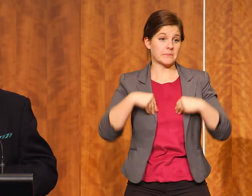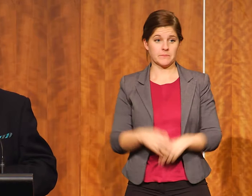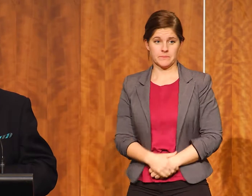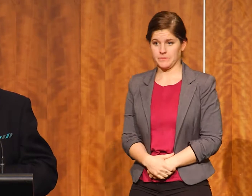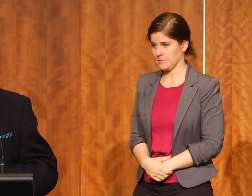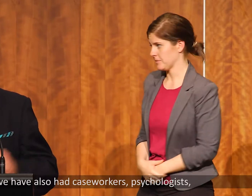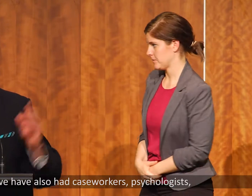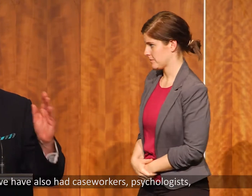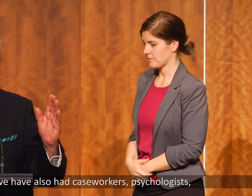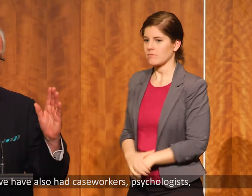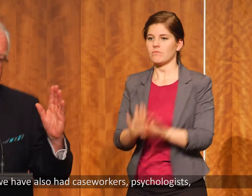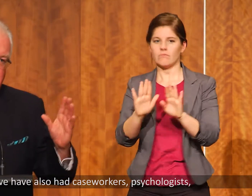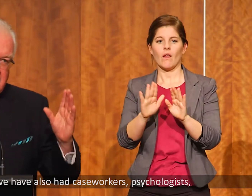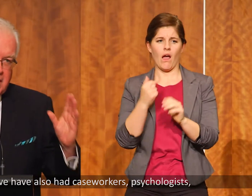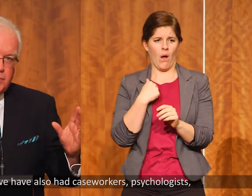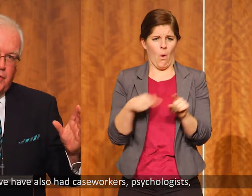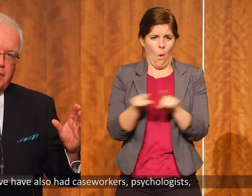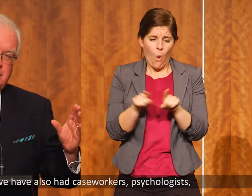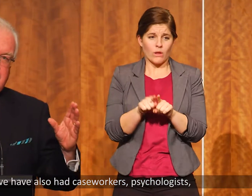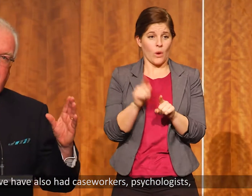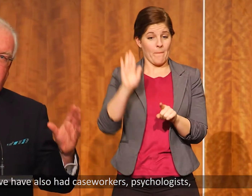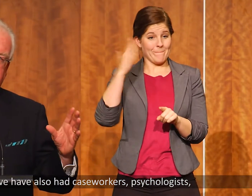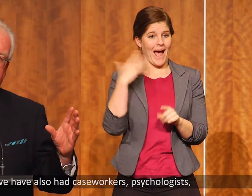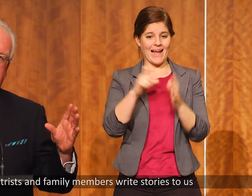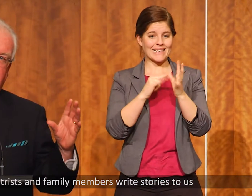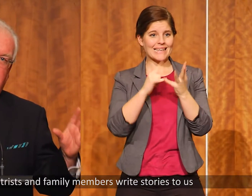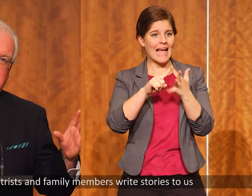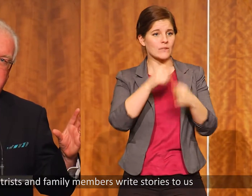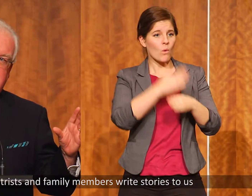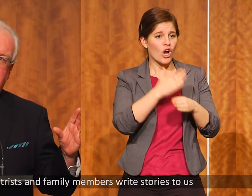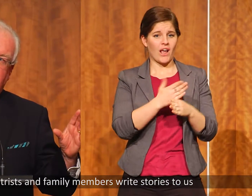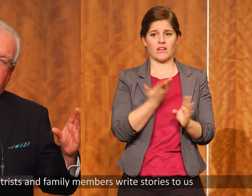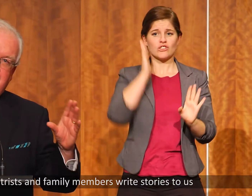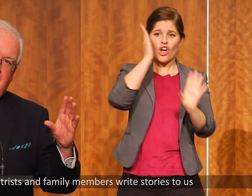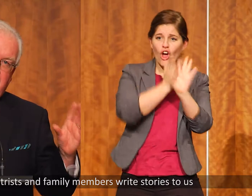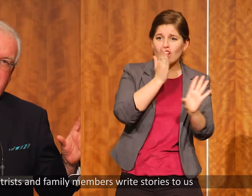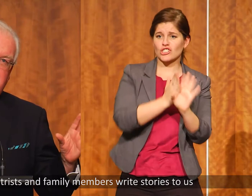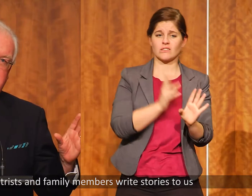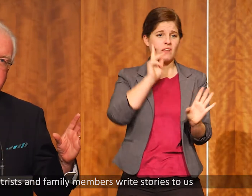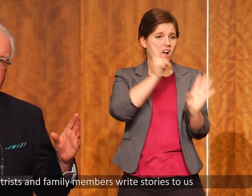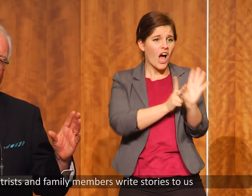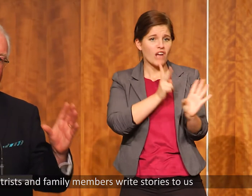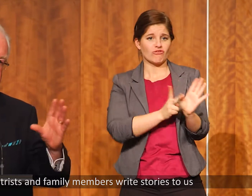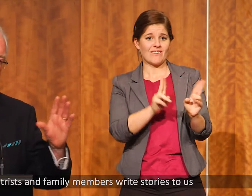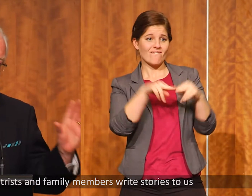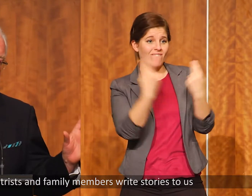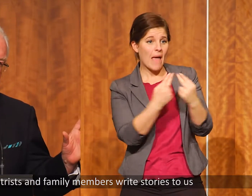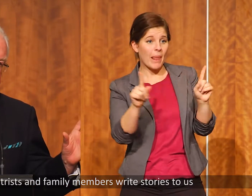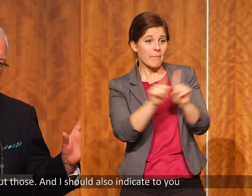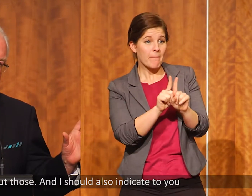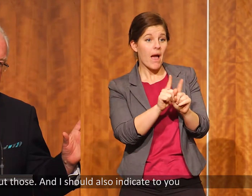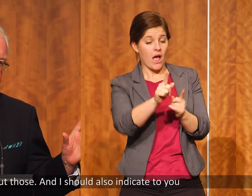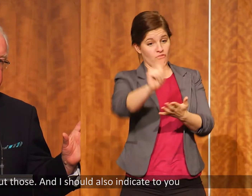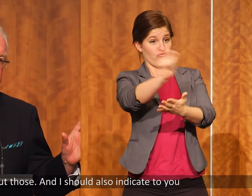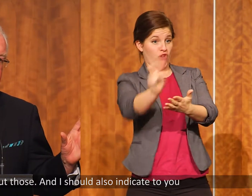Okay. Sorry, we've also had caseworkers, psychologists, psychiatrists, and family members write stories to